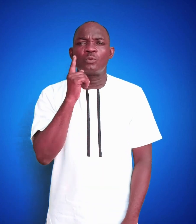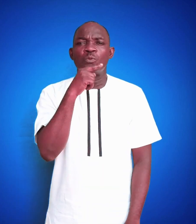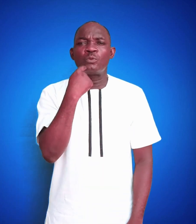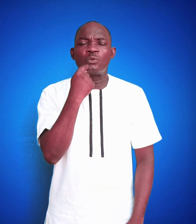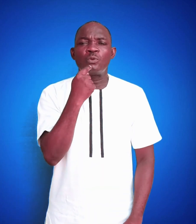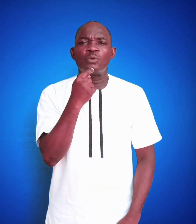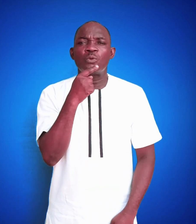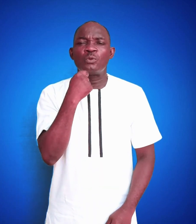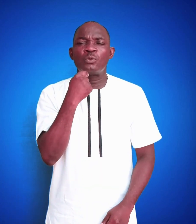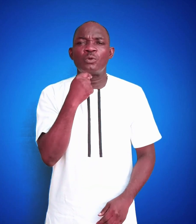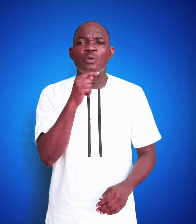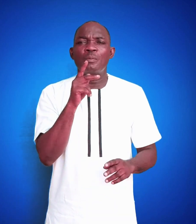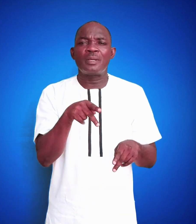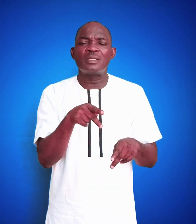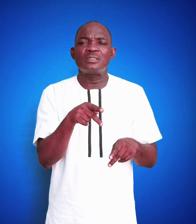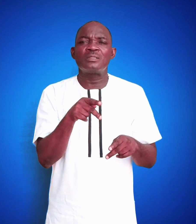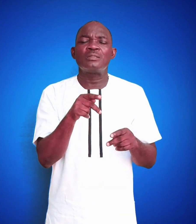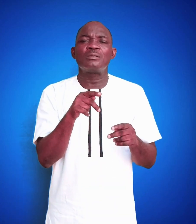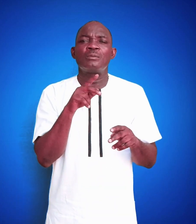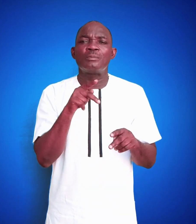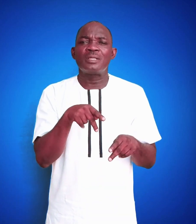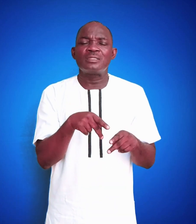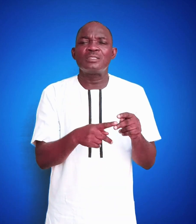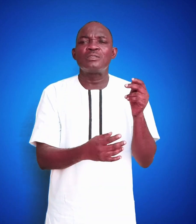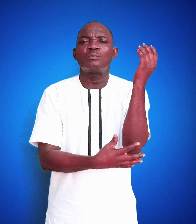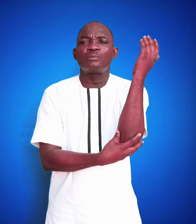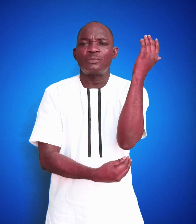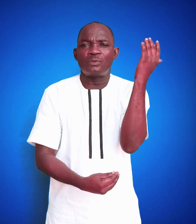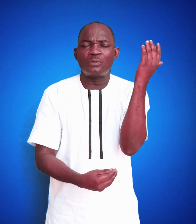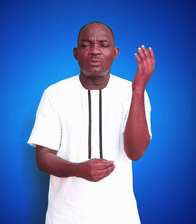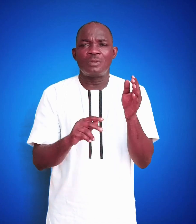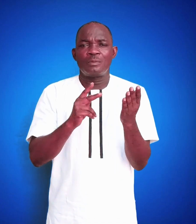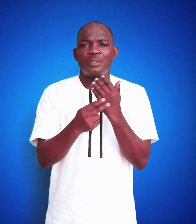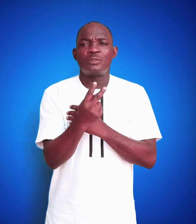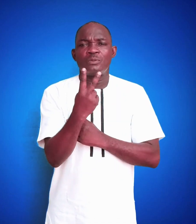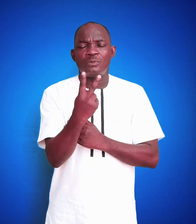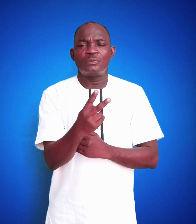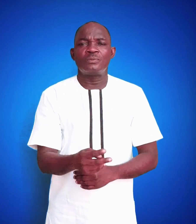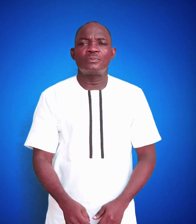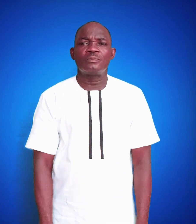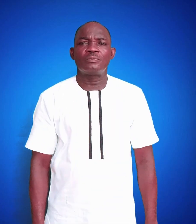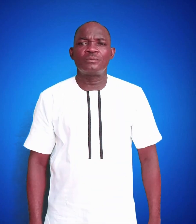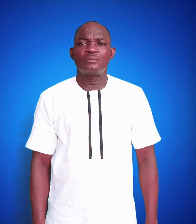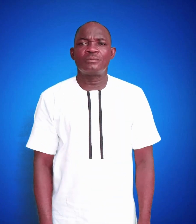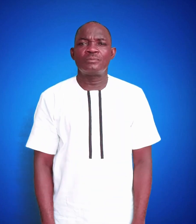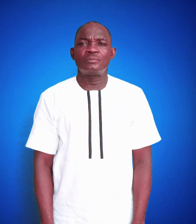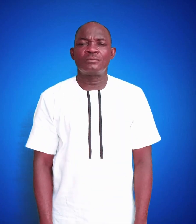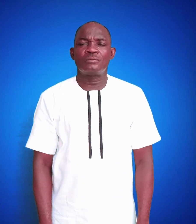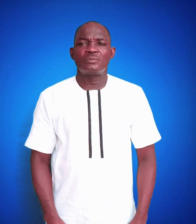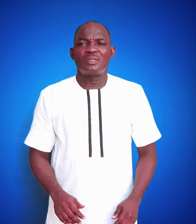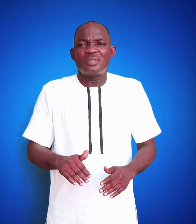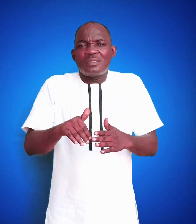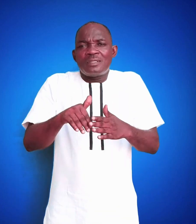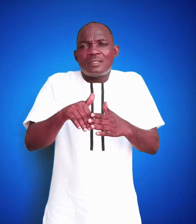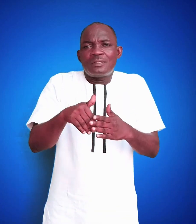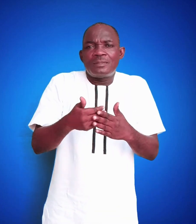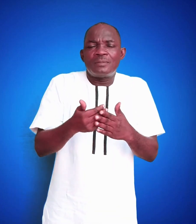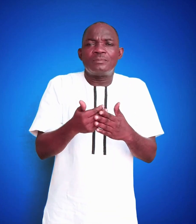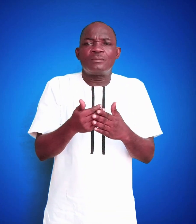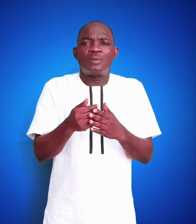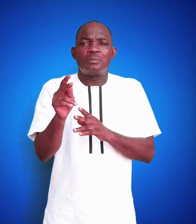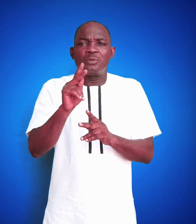Who are disadvantaged members? Page 2. How